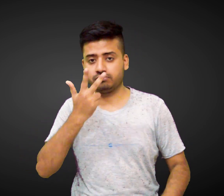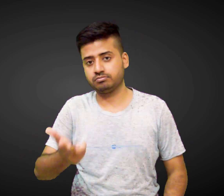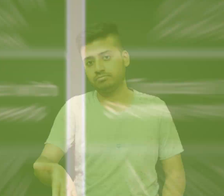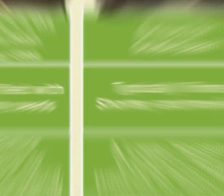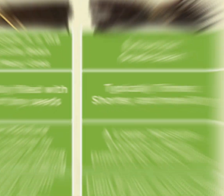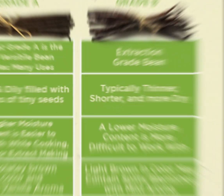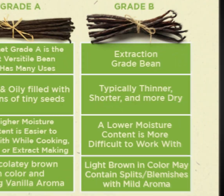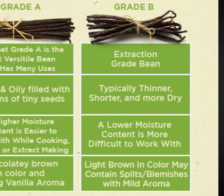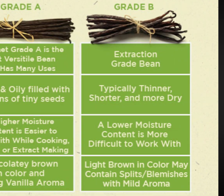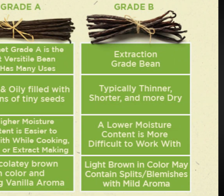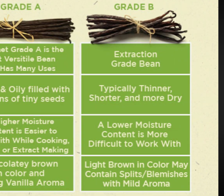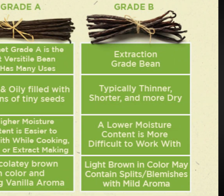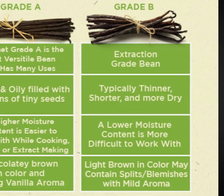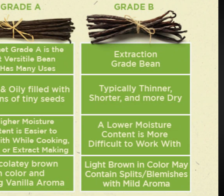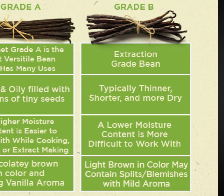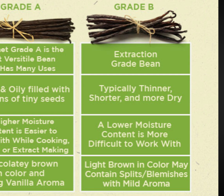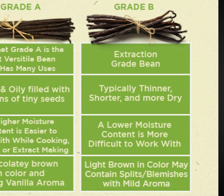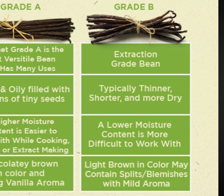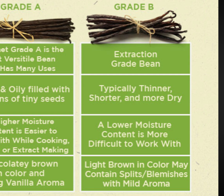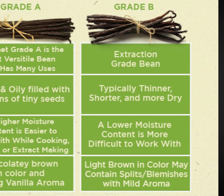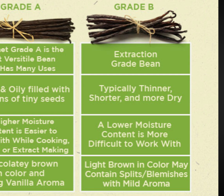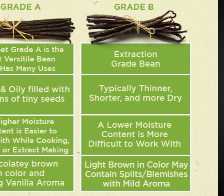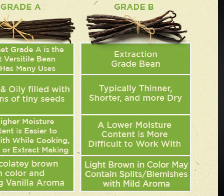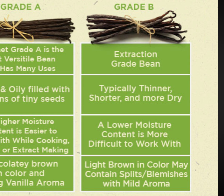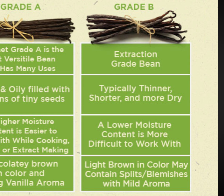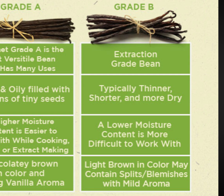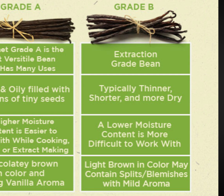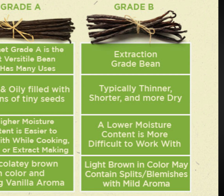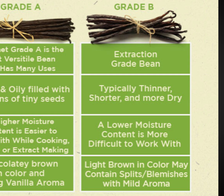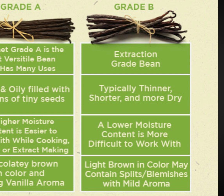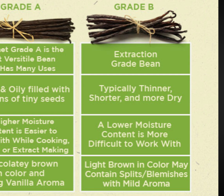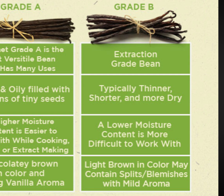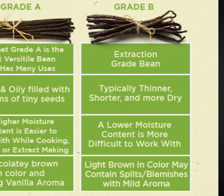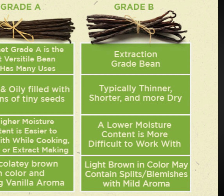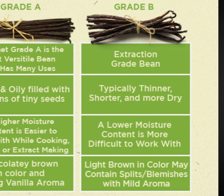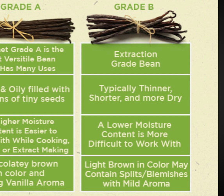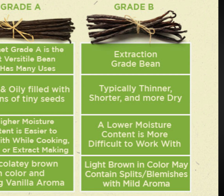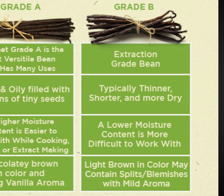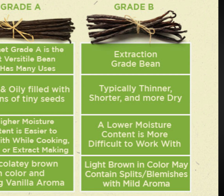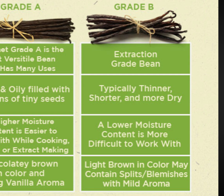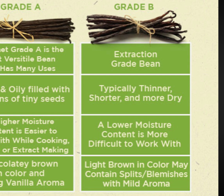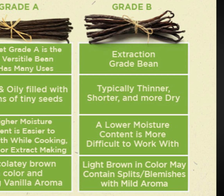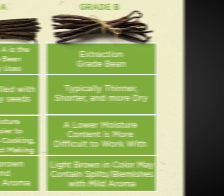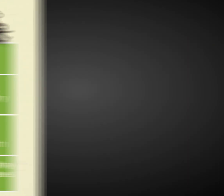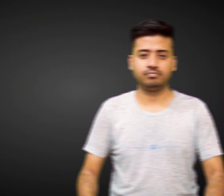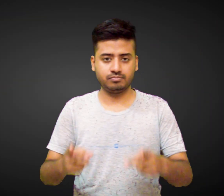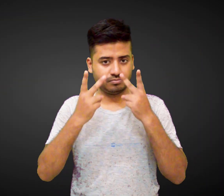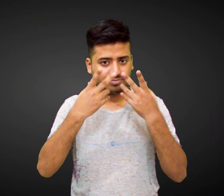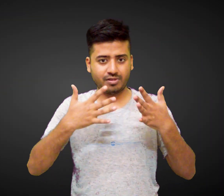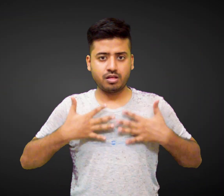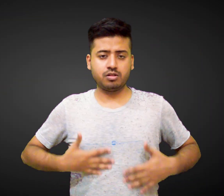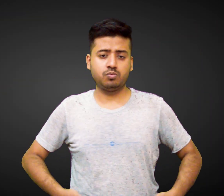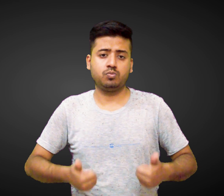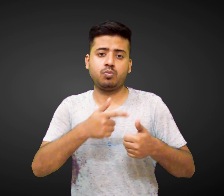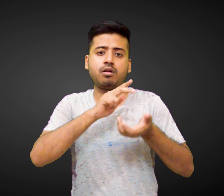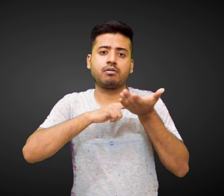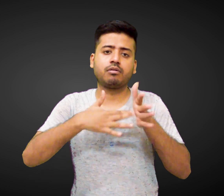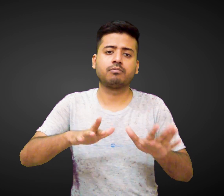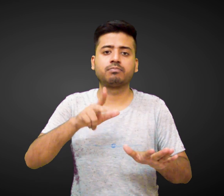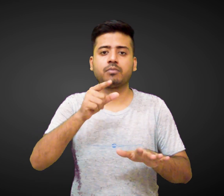has been used to treat various ailments, including fever, spasms, and menstrual cramps. Yes, you can make